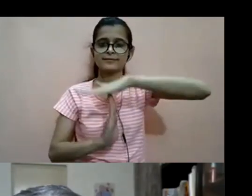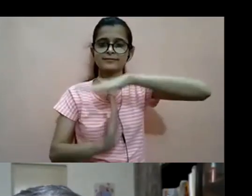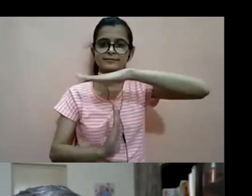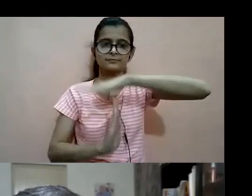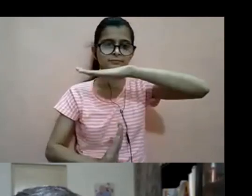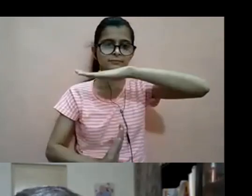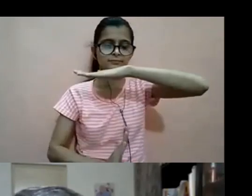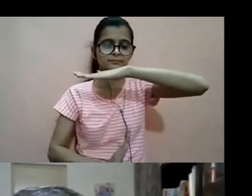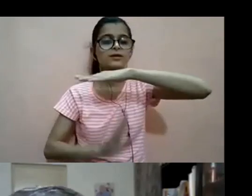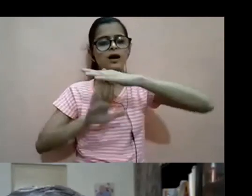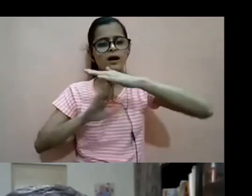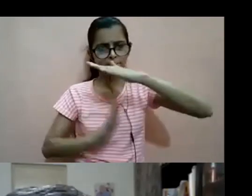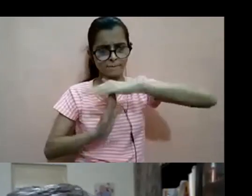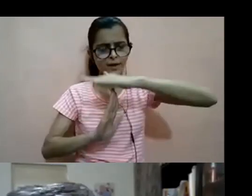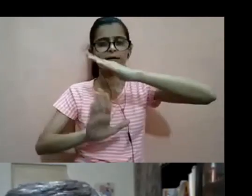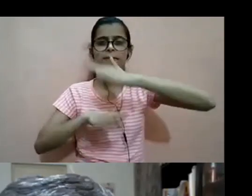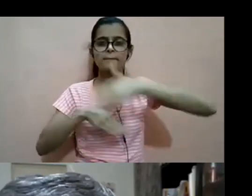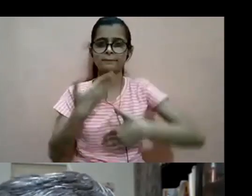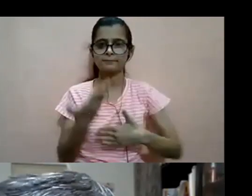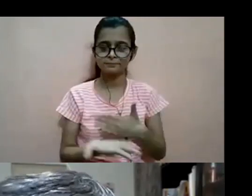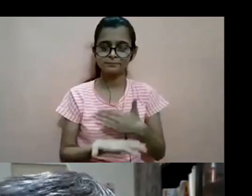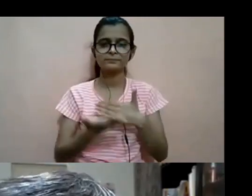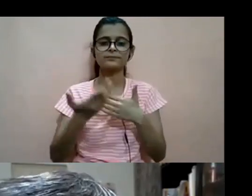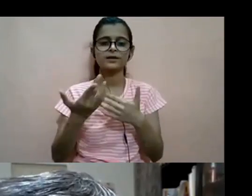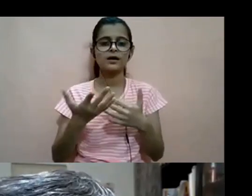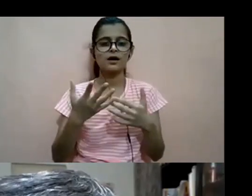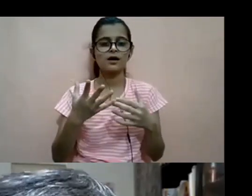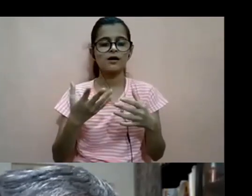And after the break, we will have